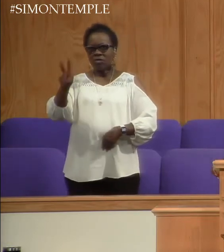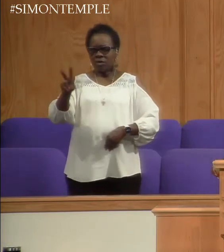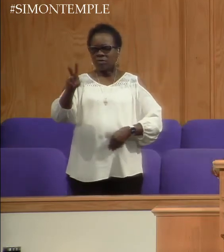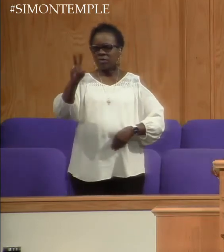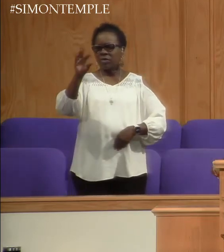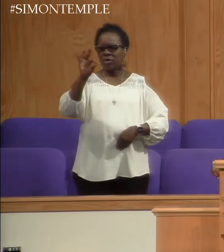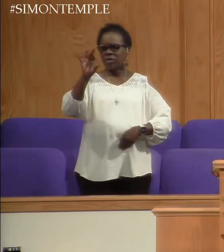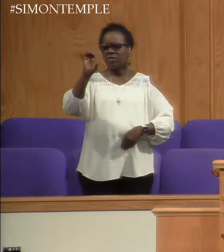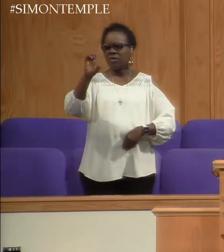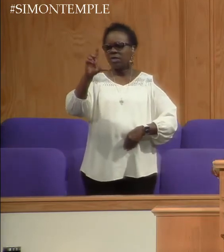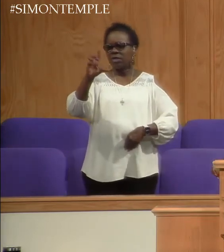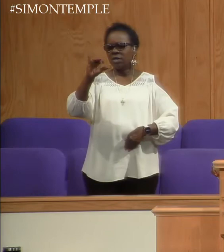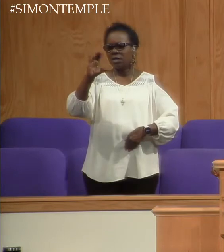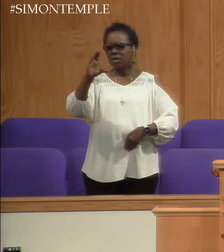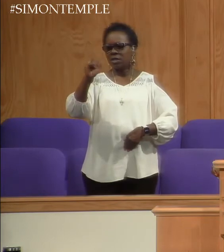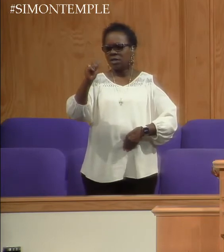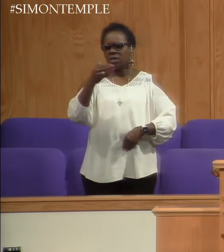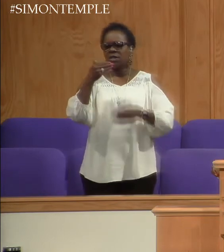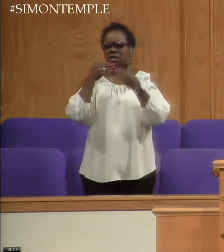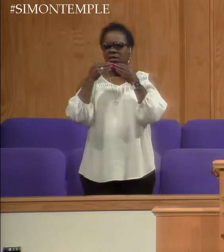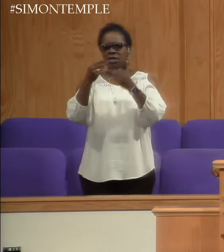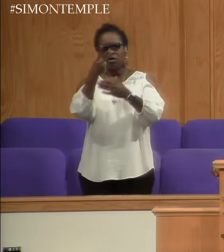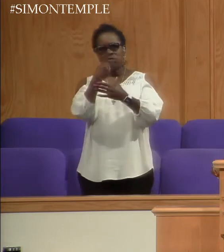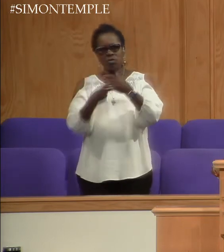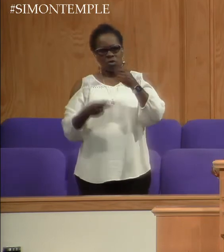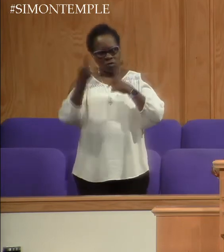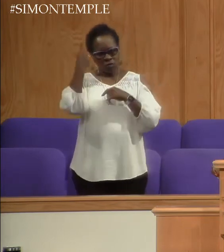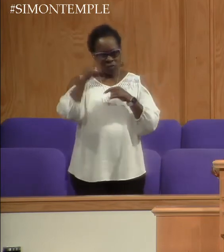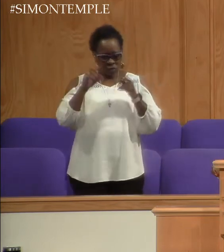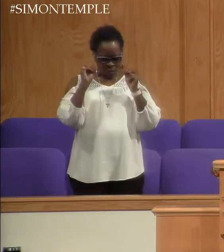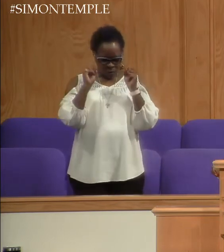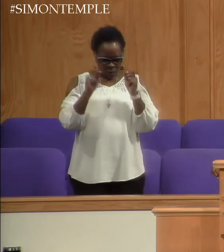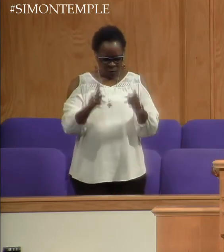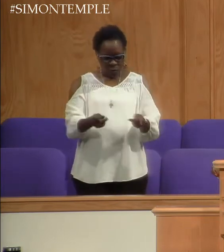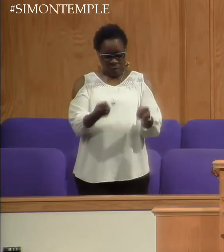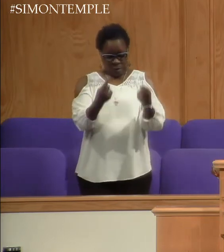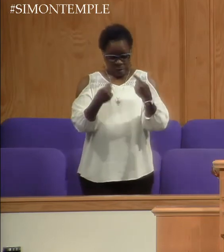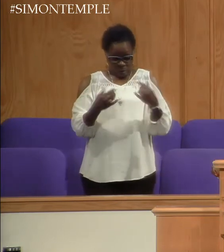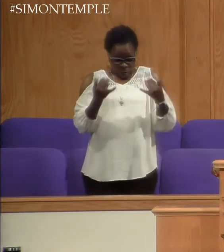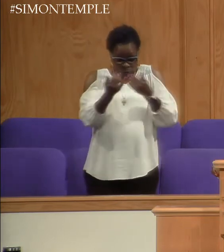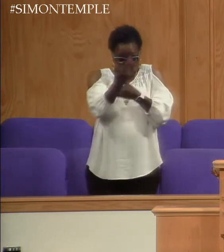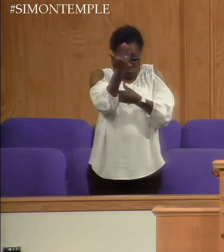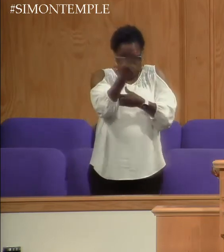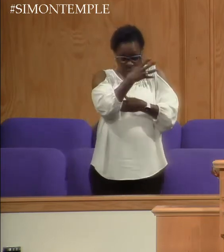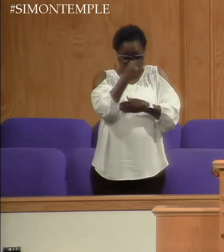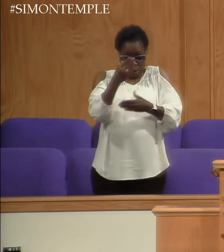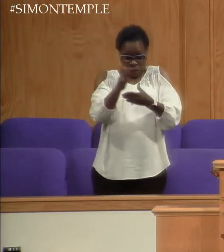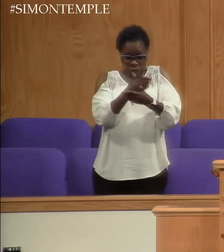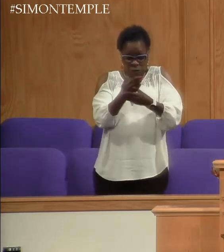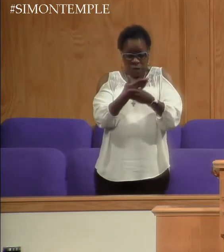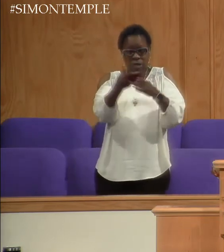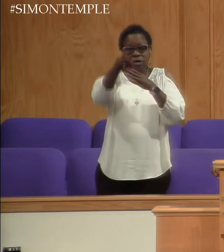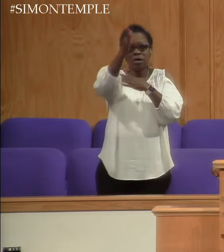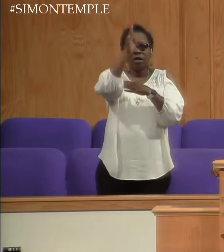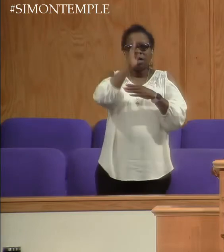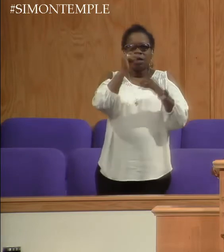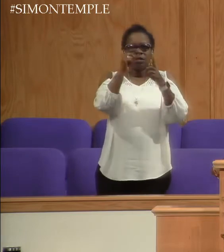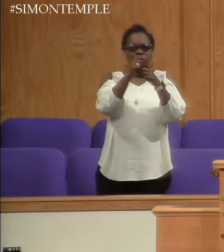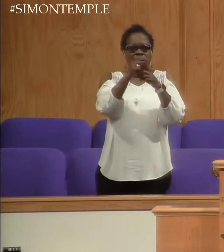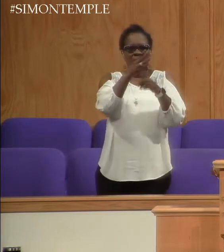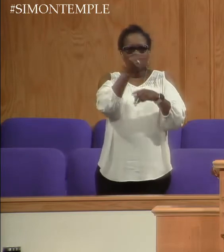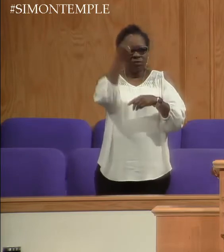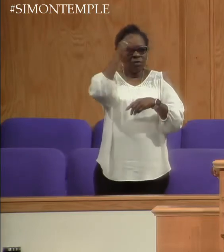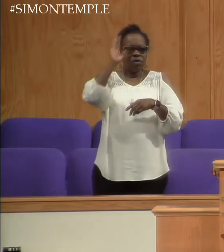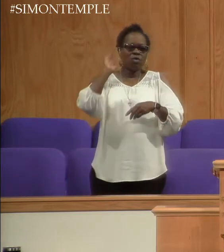wonderful opportunity to come and share God's word this morning. And for all the fabulous mothers out